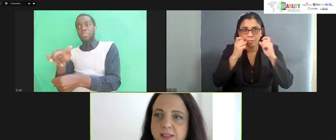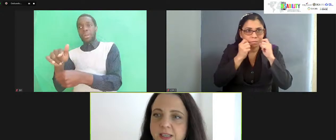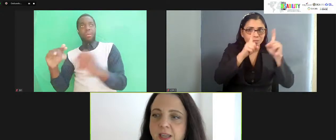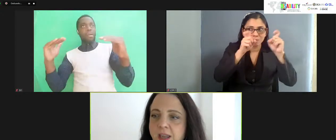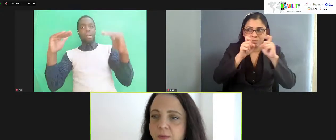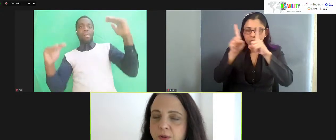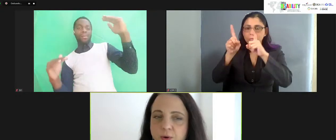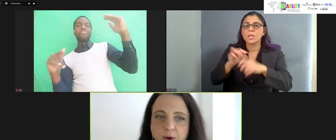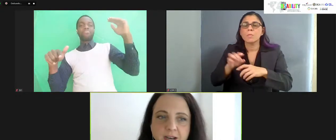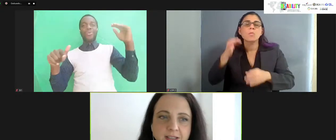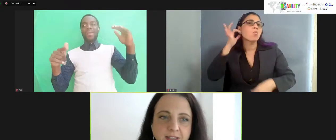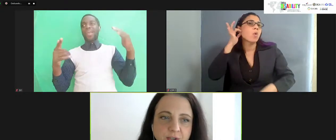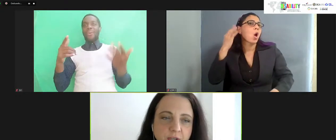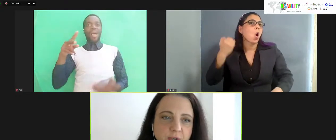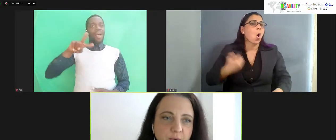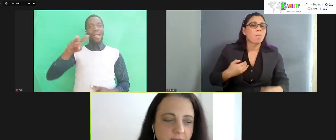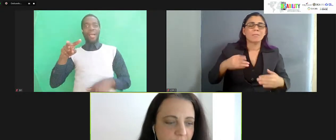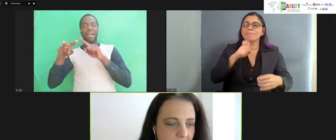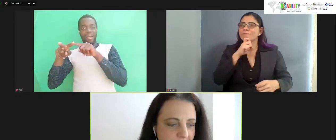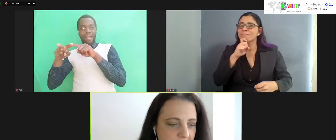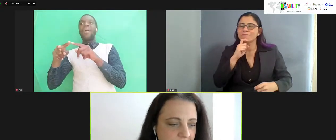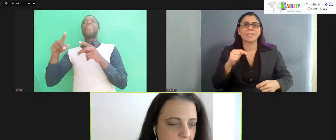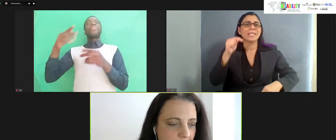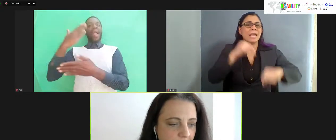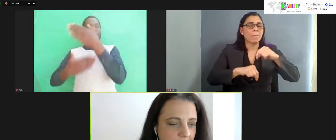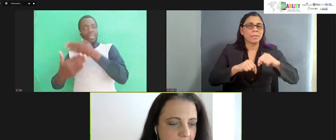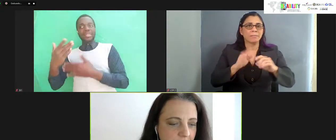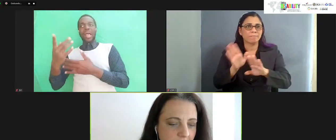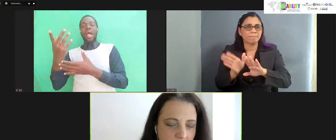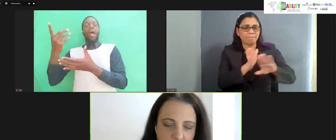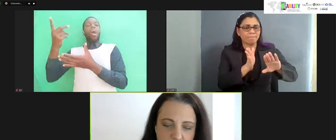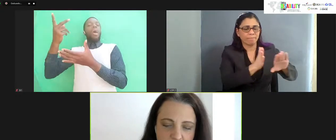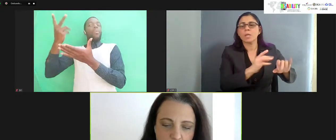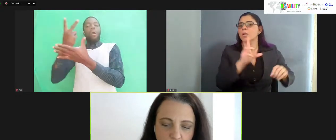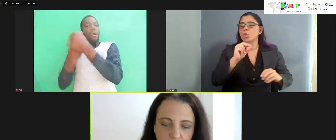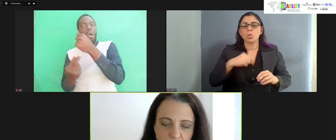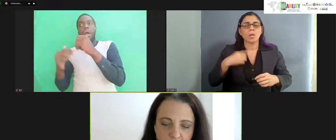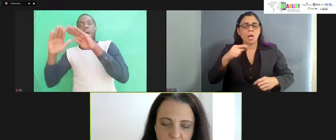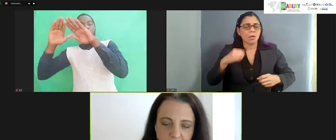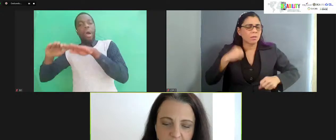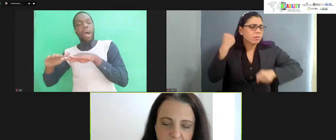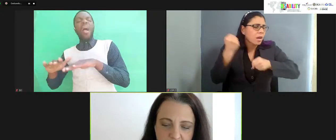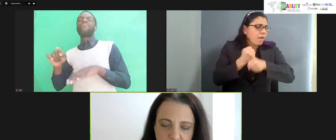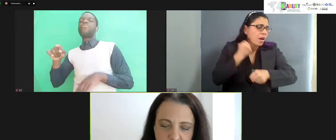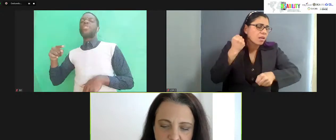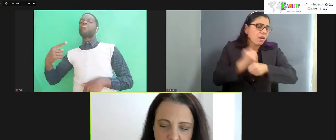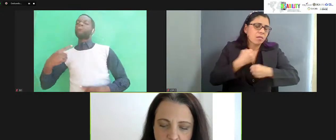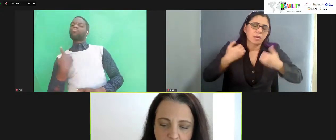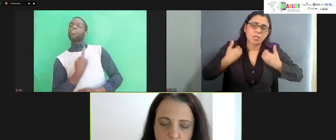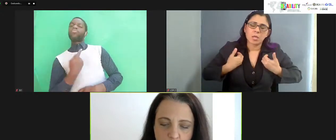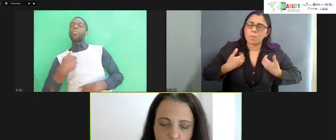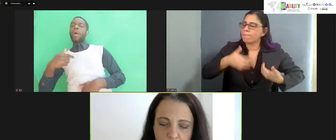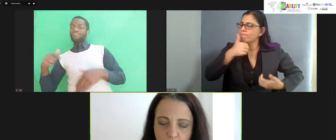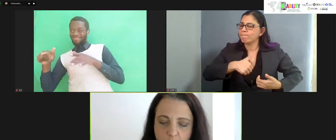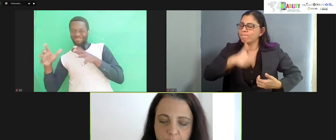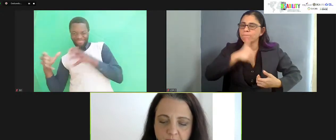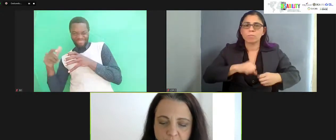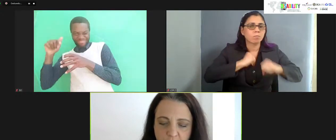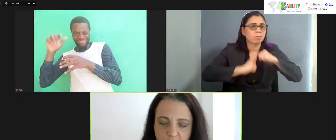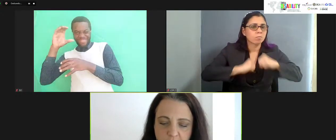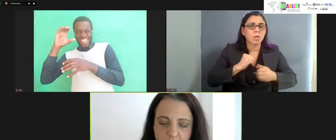tirelessly with her organization to address these barriers and how we really need more